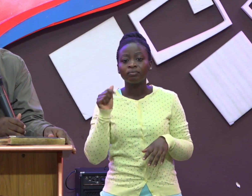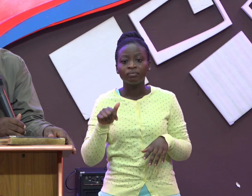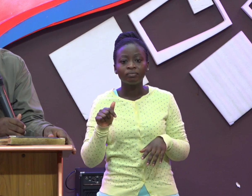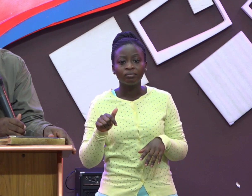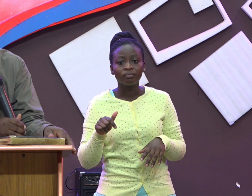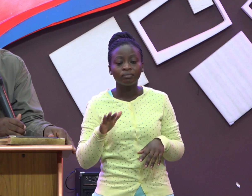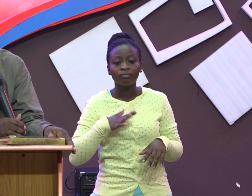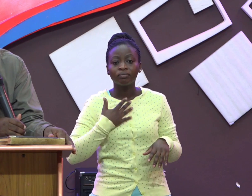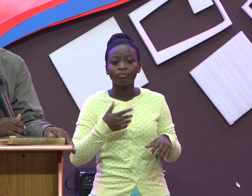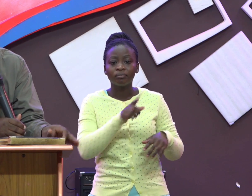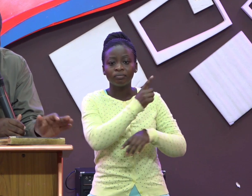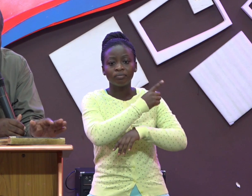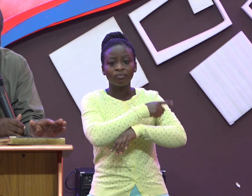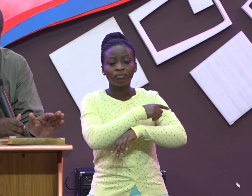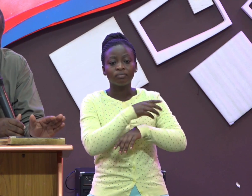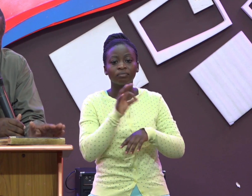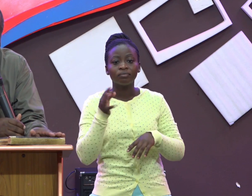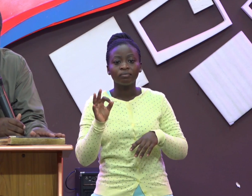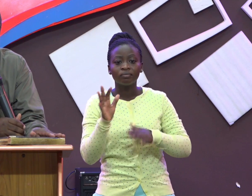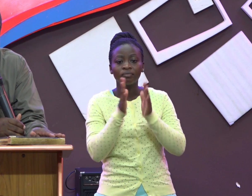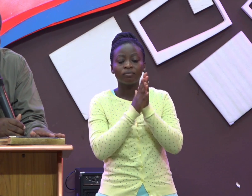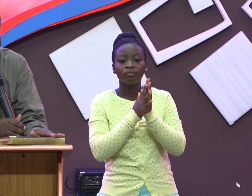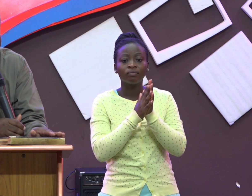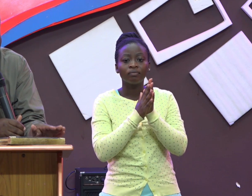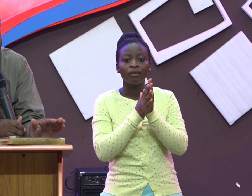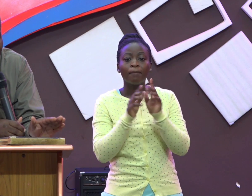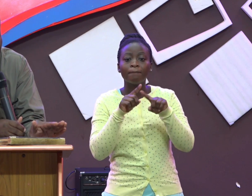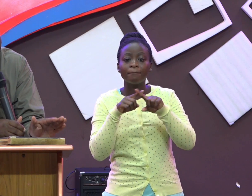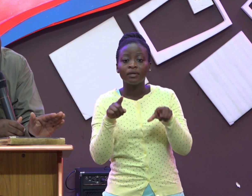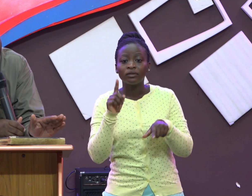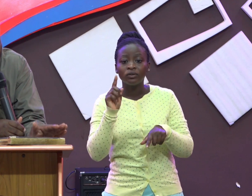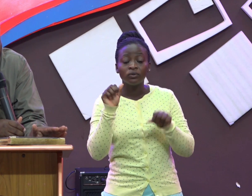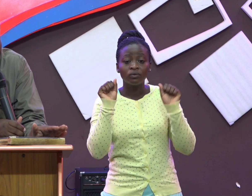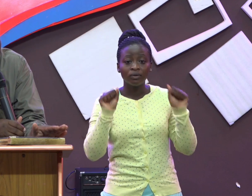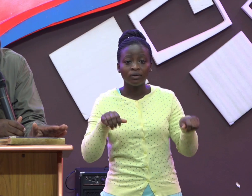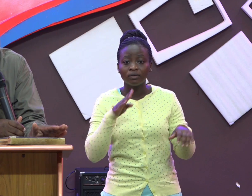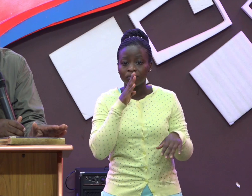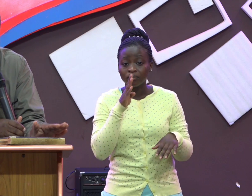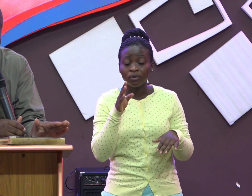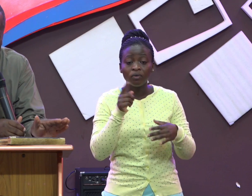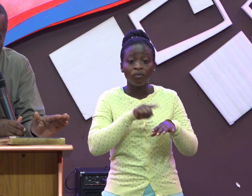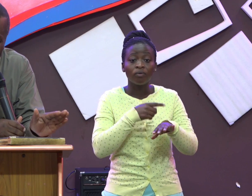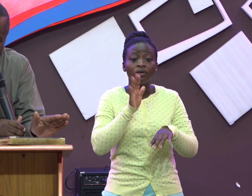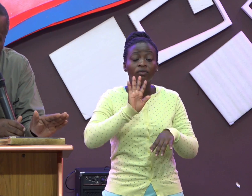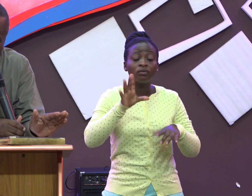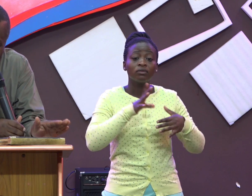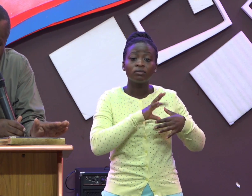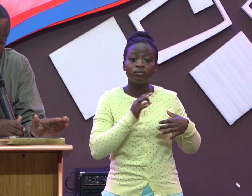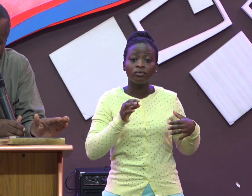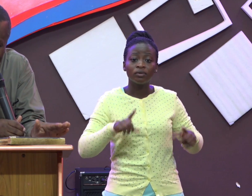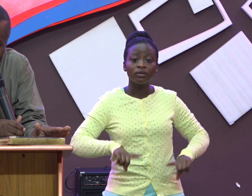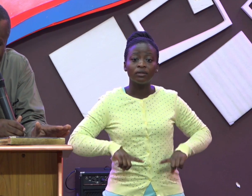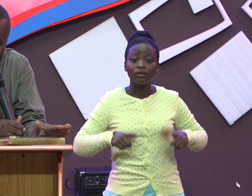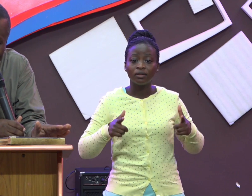Ekyo nakyo kirungi. That is also good. Naye ato osobola okubeera. But you can be. Omwoyo nga mulamu. When your spirit is alive. Ne woba otudde mu